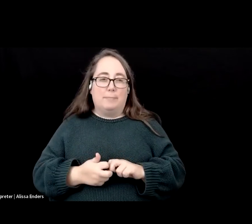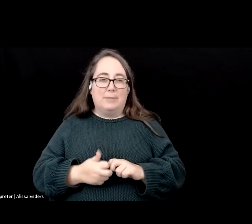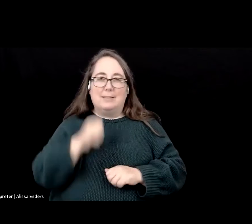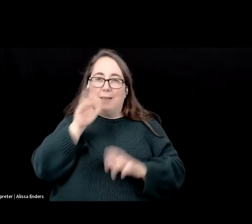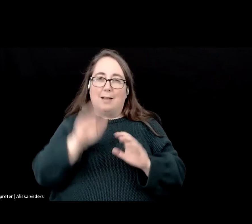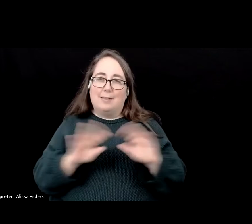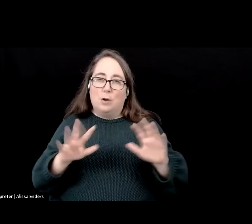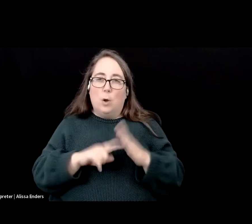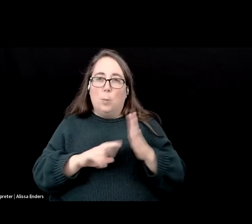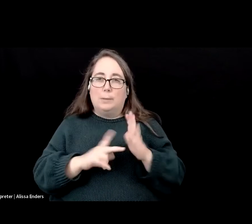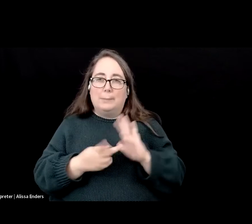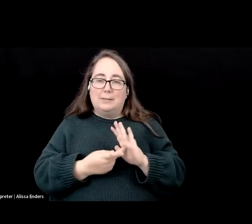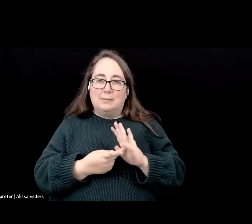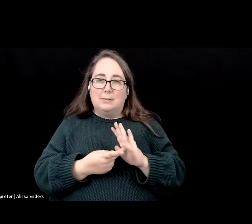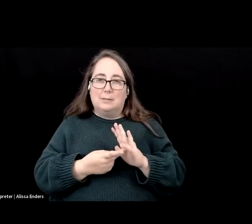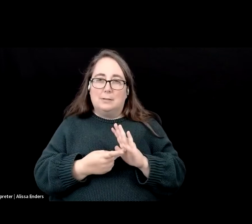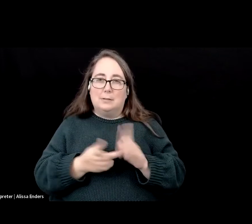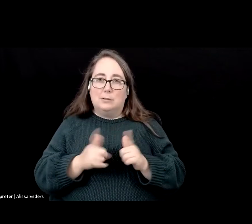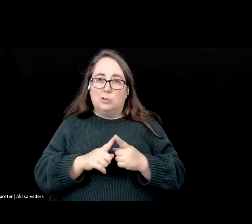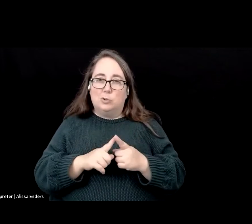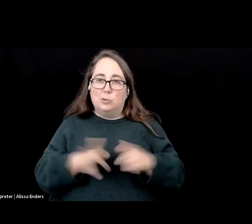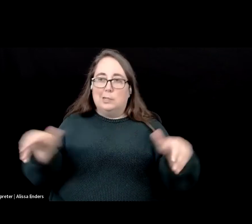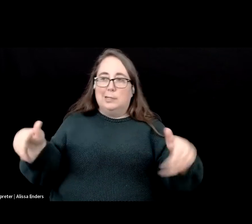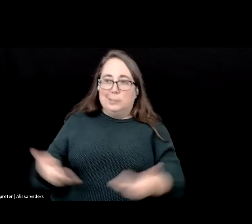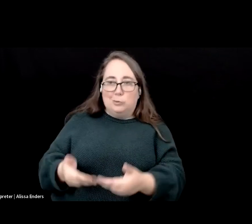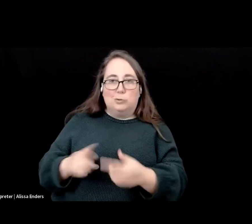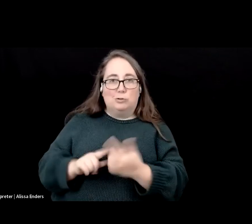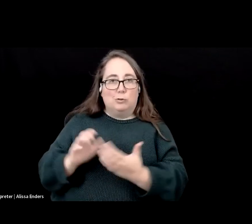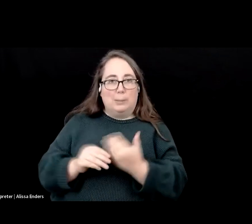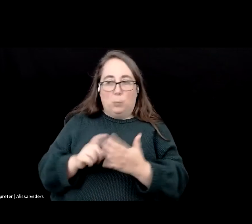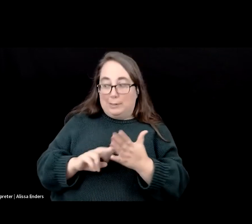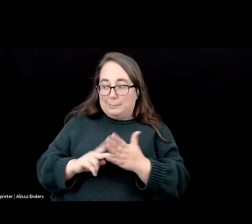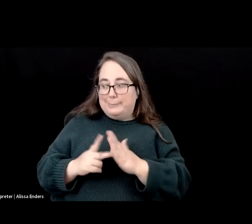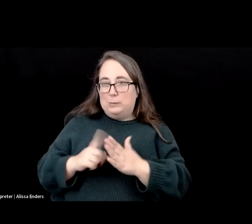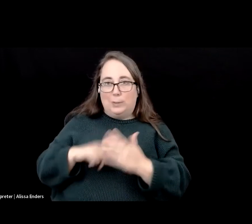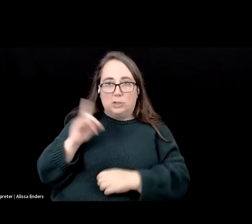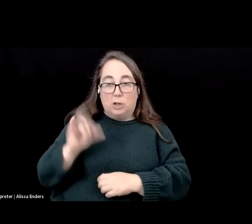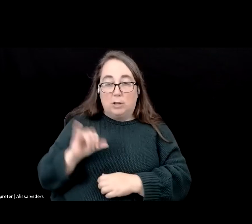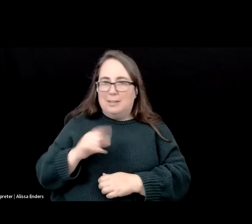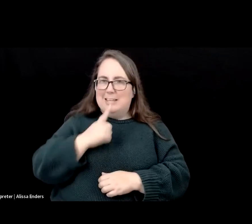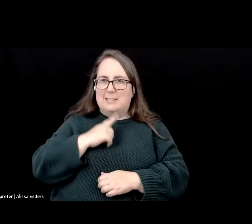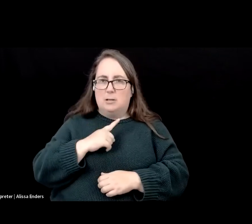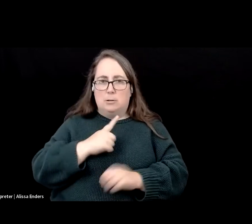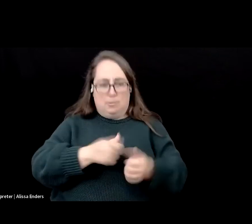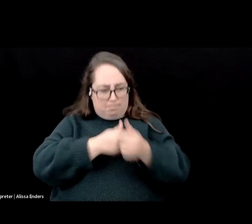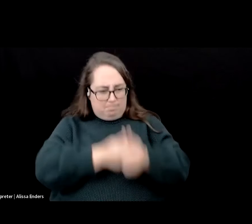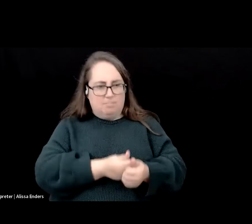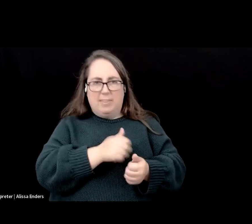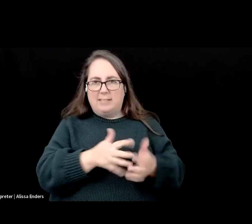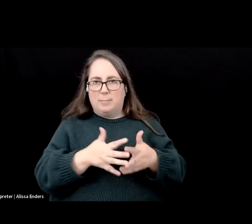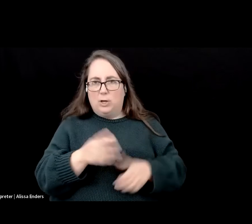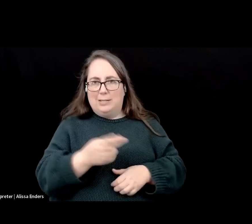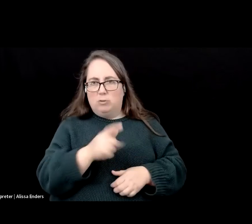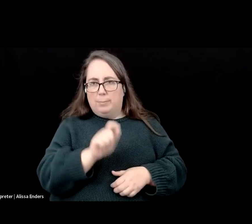unclear what it means to introduce this into a curriculum, right? Is it, this is the way that we teach American history? I don't think that